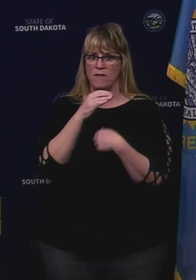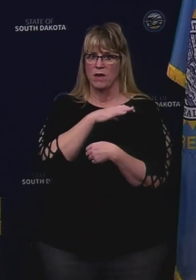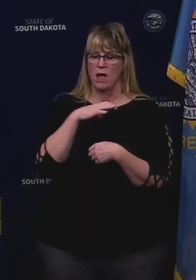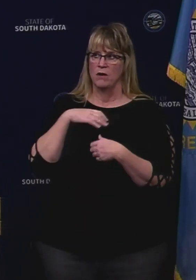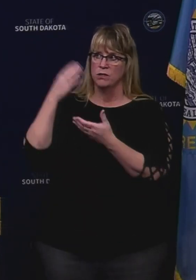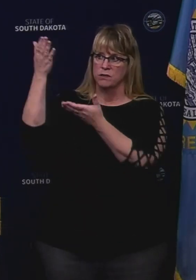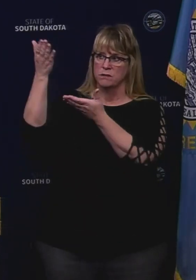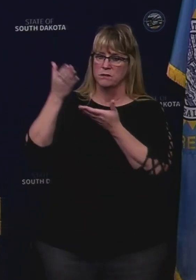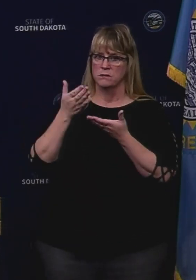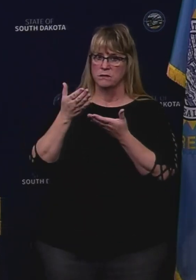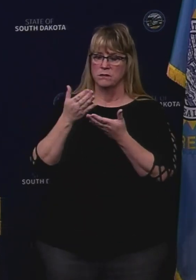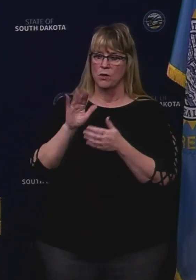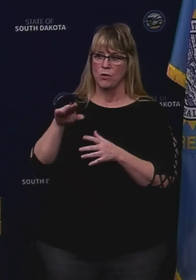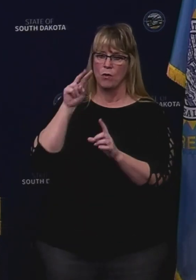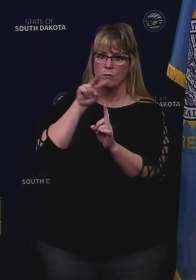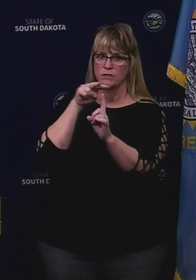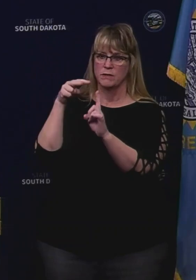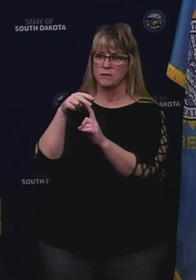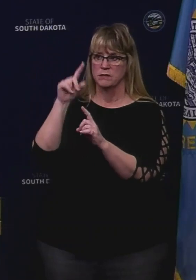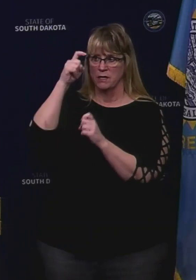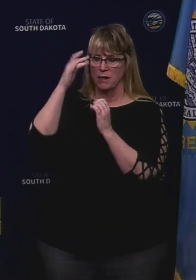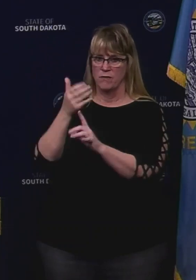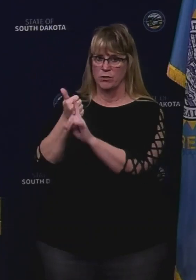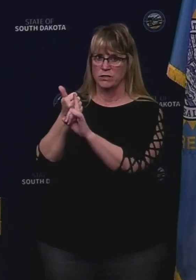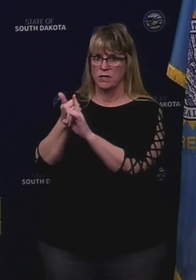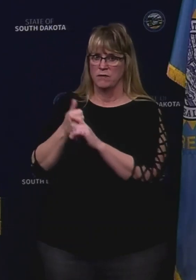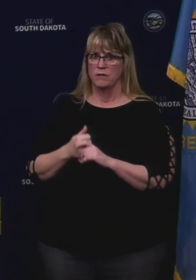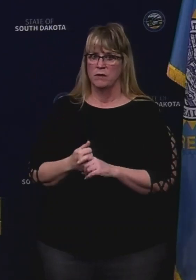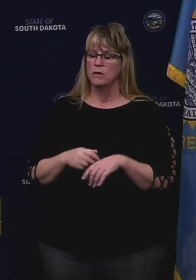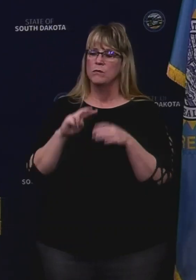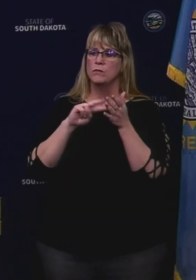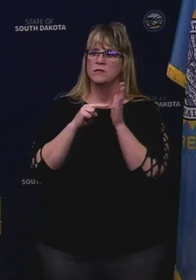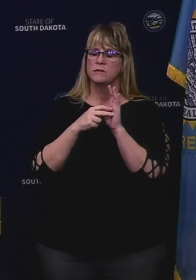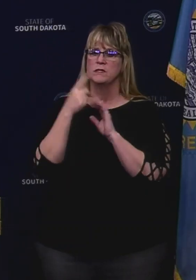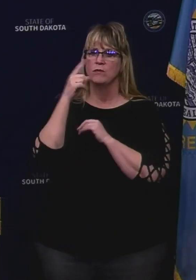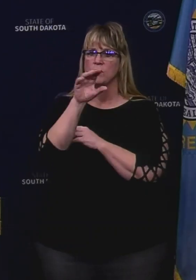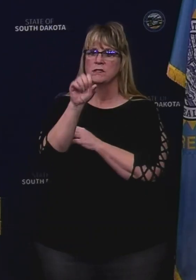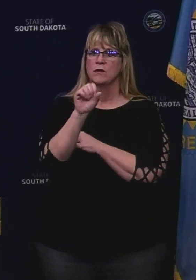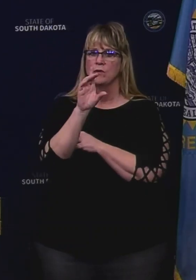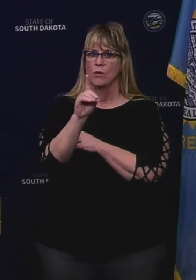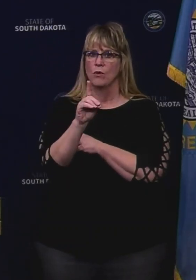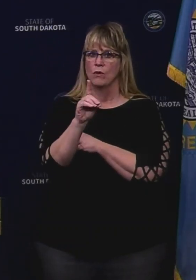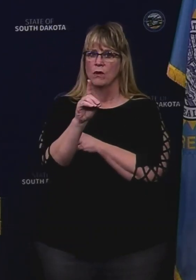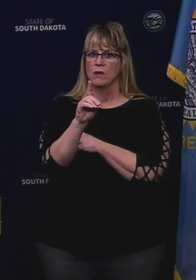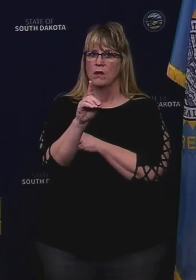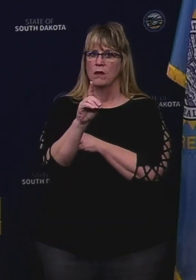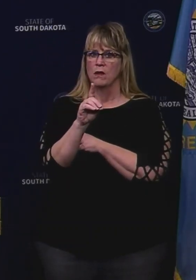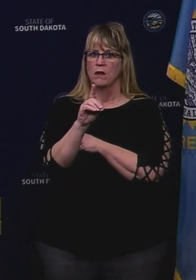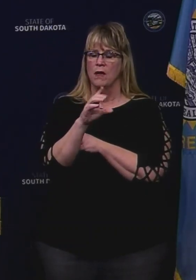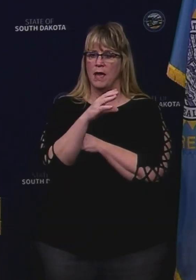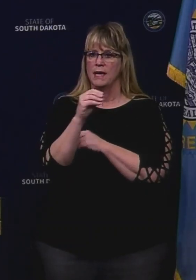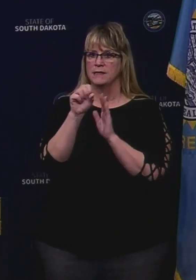your perspective as a governor, what does it mean for South Dakota in terms of aid to state government?